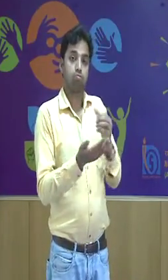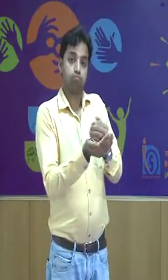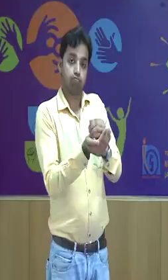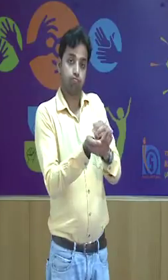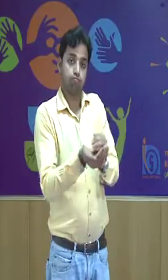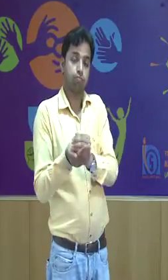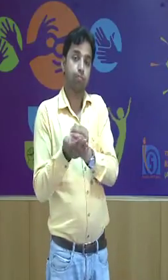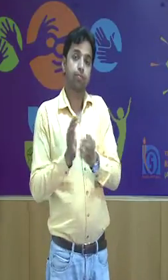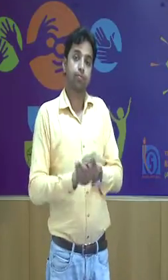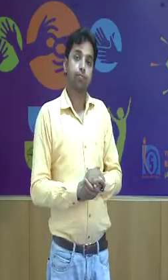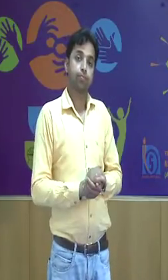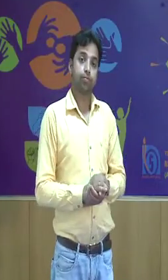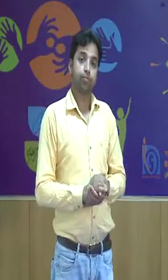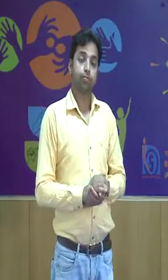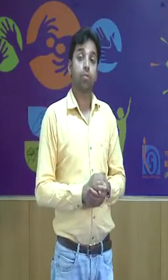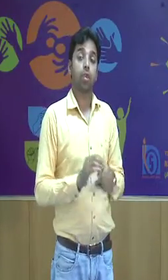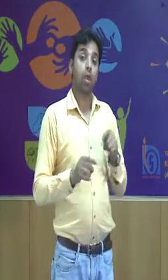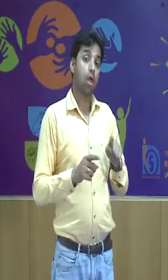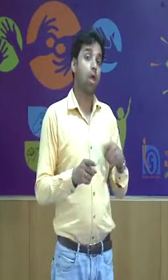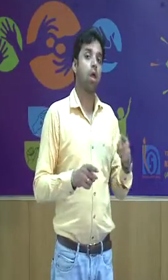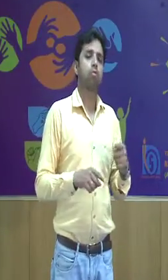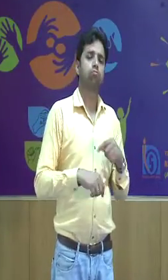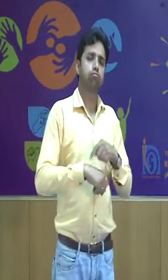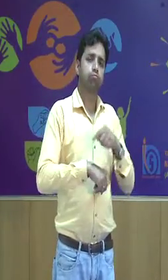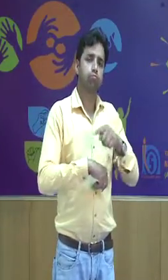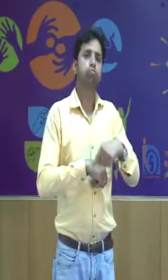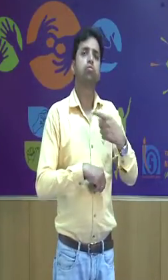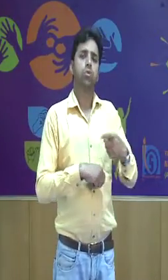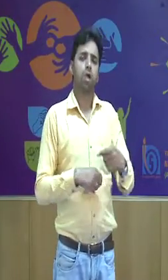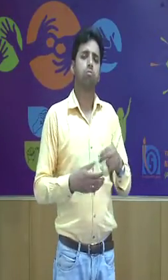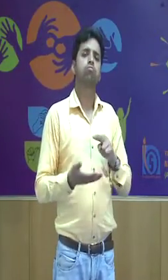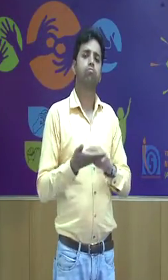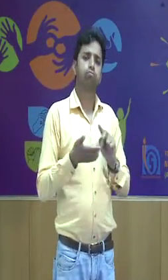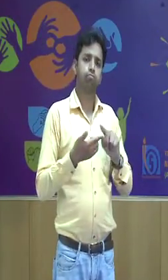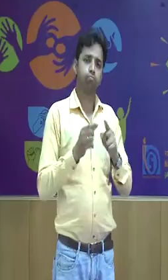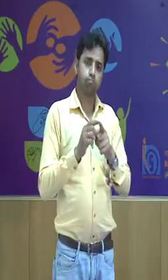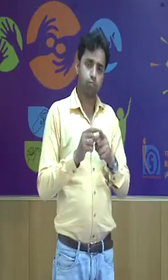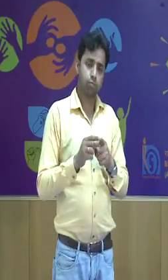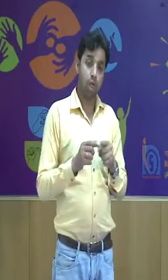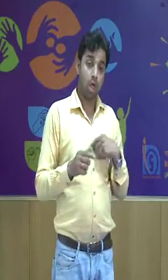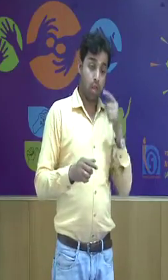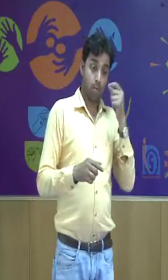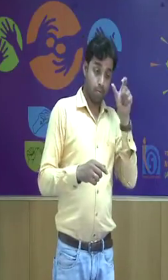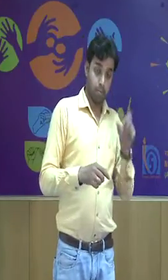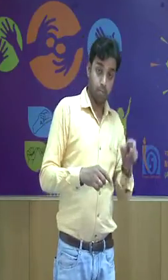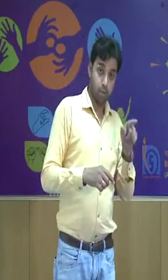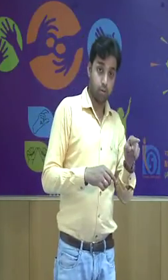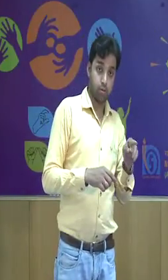as in times of need a person could ask for his